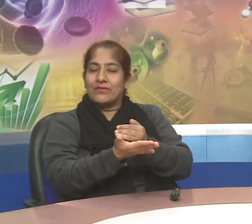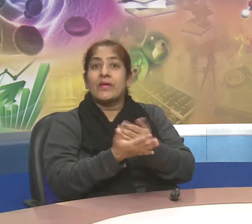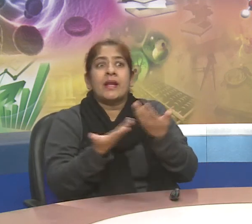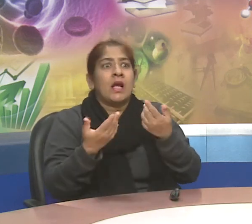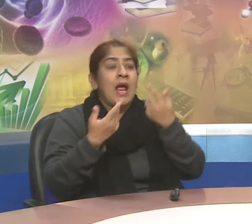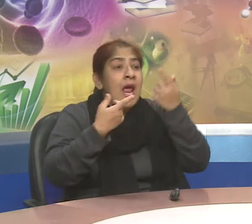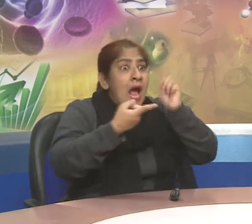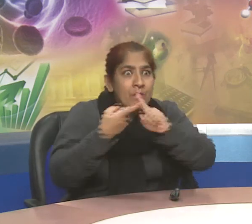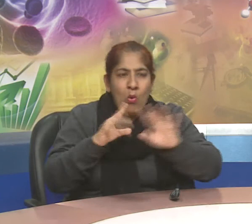Safety.